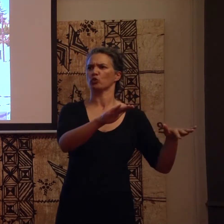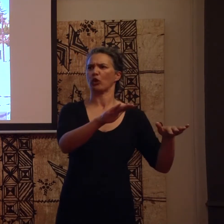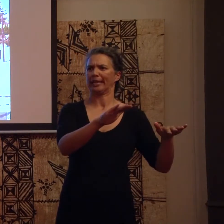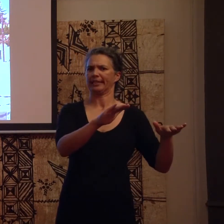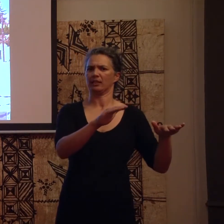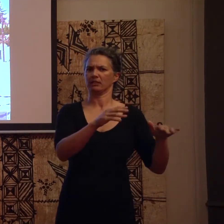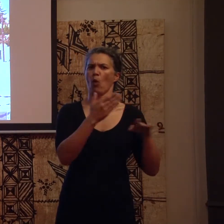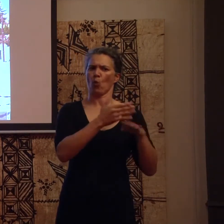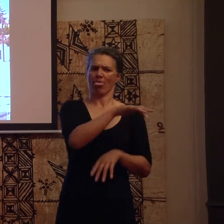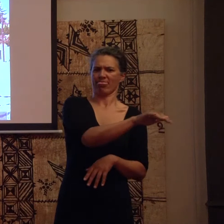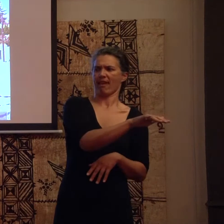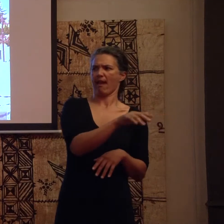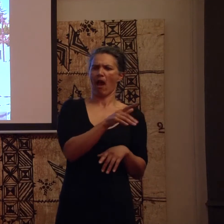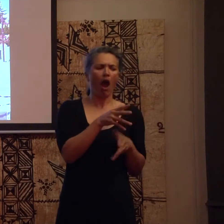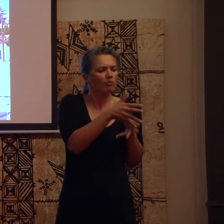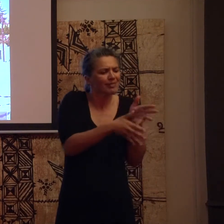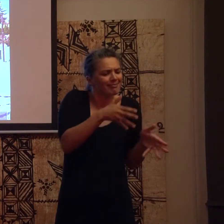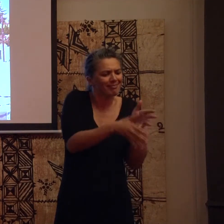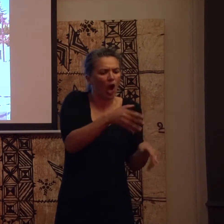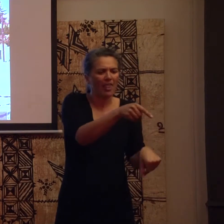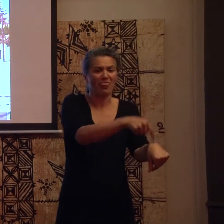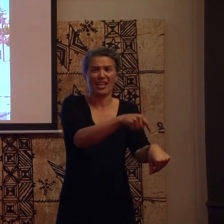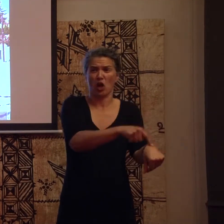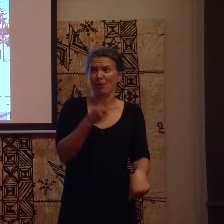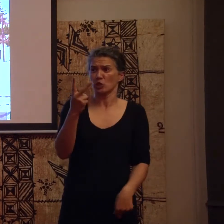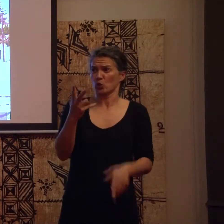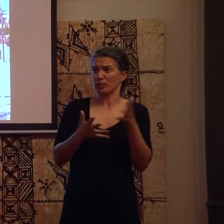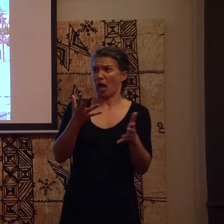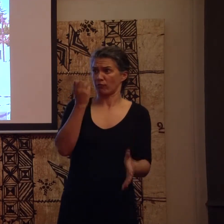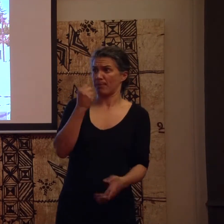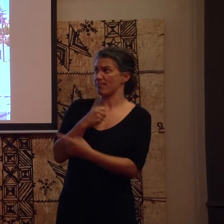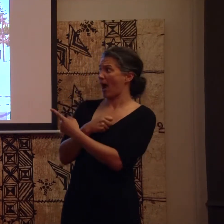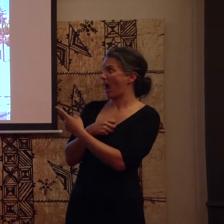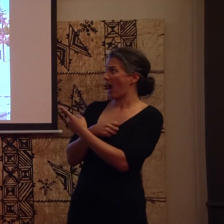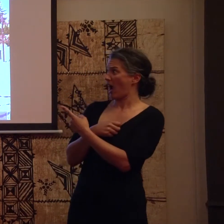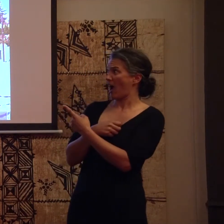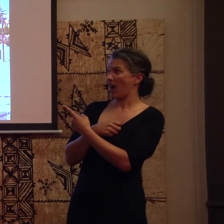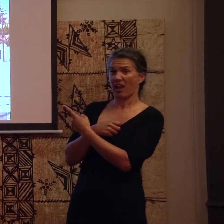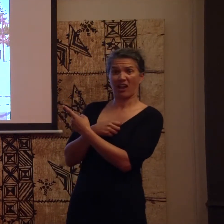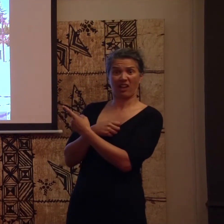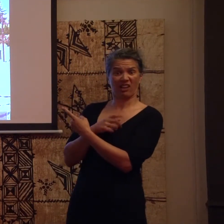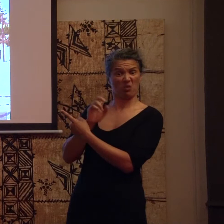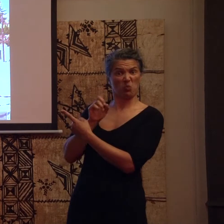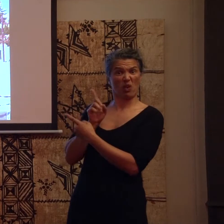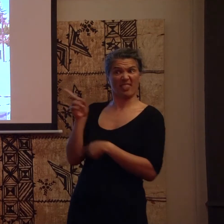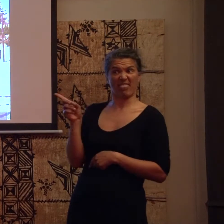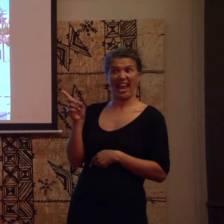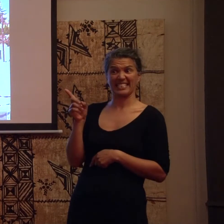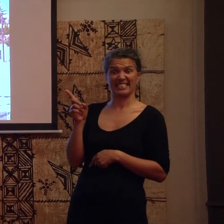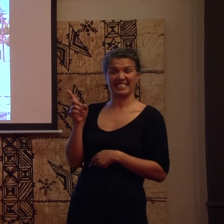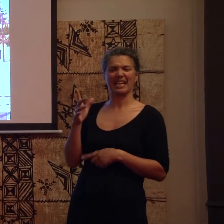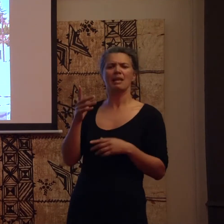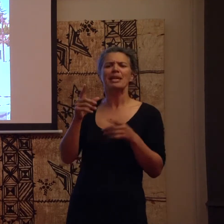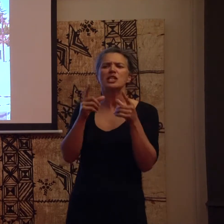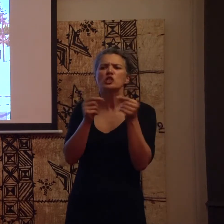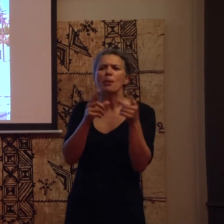some sign language at the time. Unfortunately, I can only remember two signs now, one of which is this, which in English sign language means